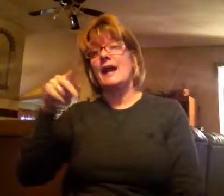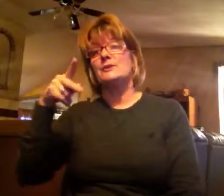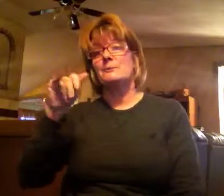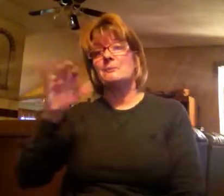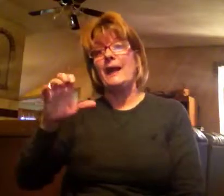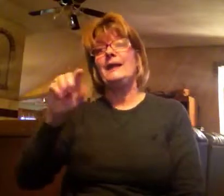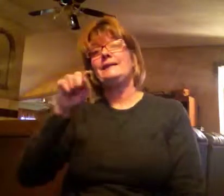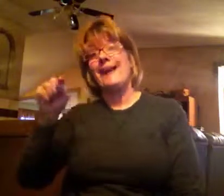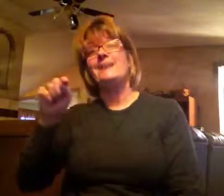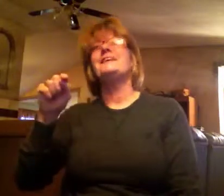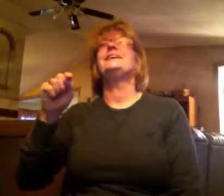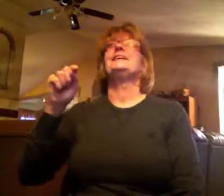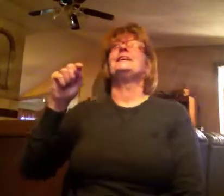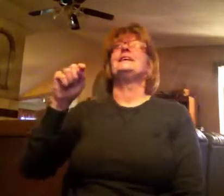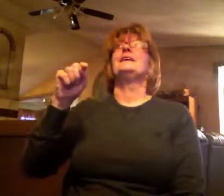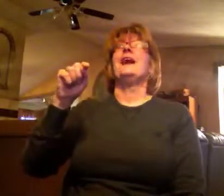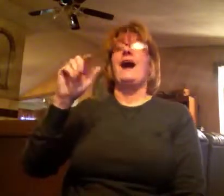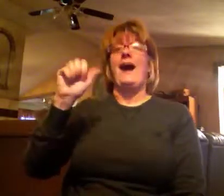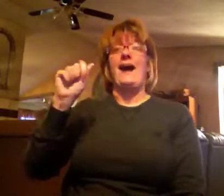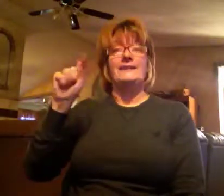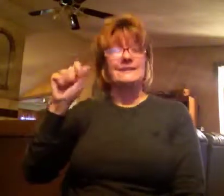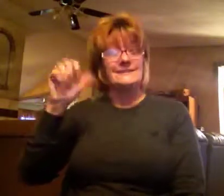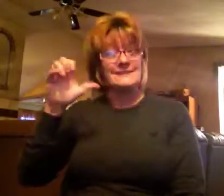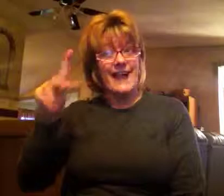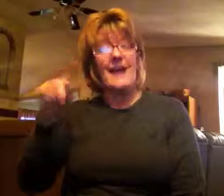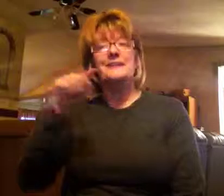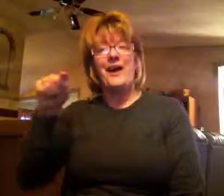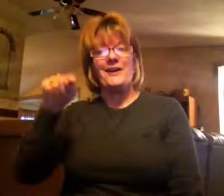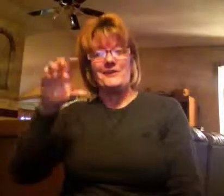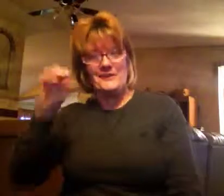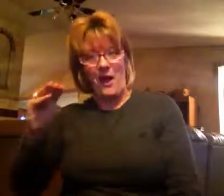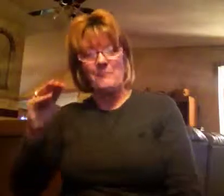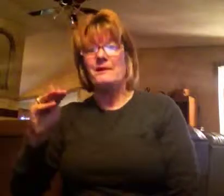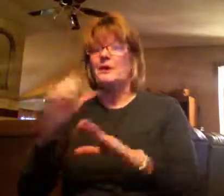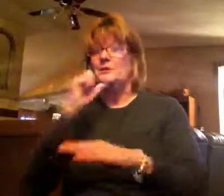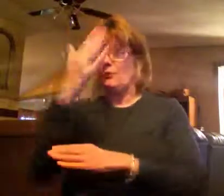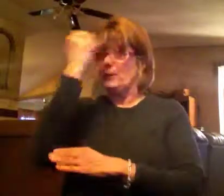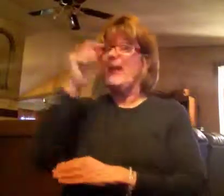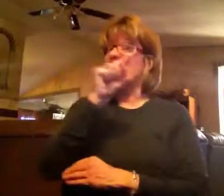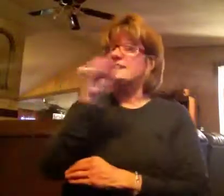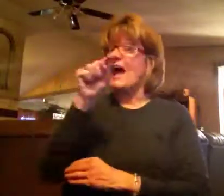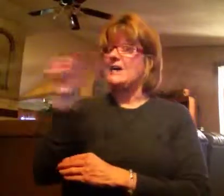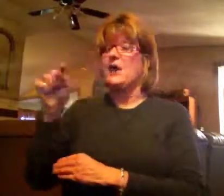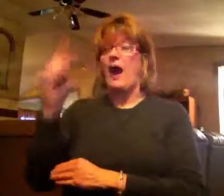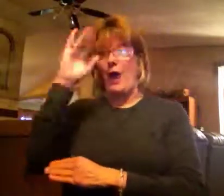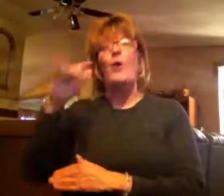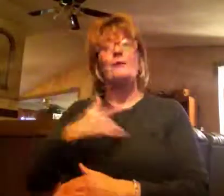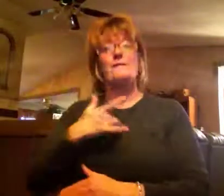www.stop-anxiety-panic-attack.com. Don't forget the dashes. Check it out right now. I hope you guys found this helpful. I'll talk to you soon. Bye-bye.